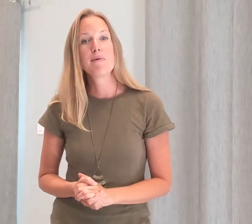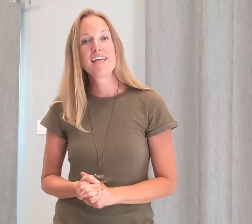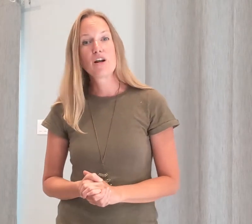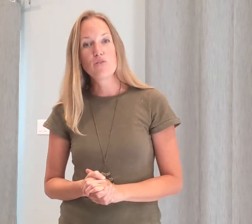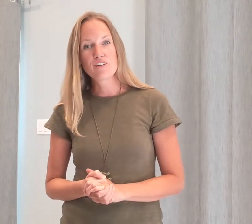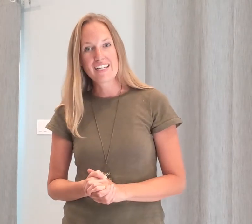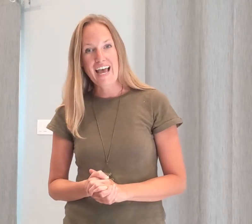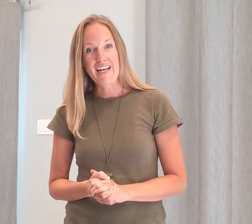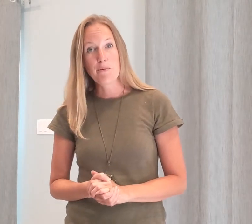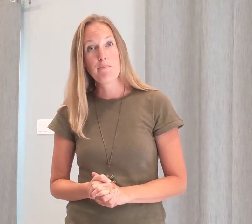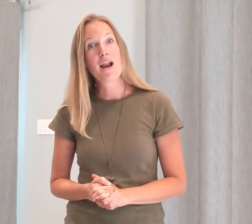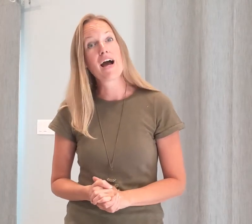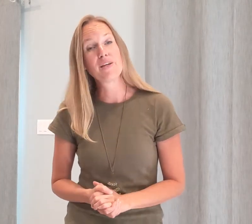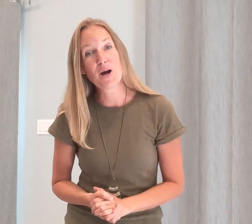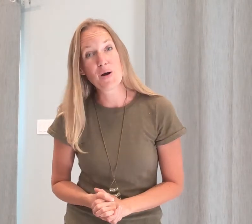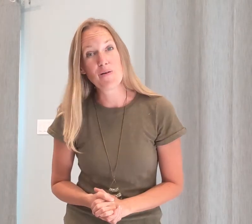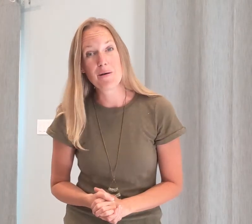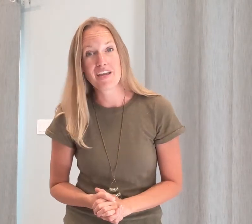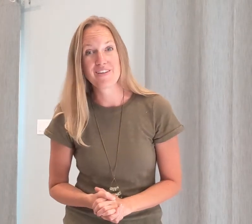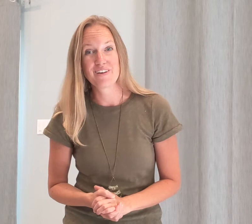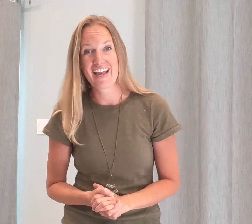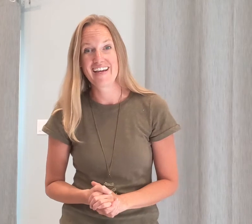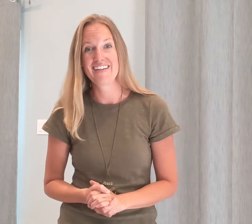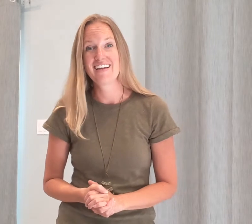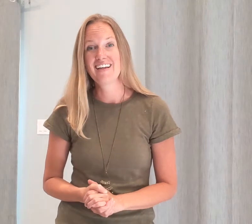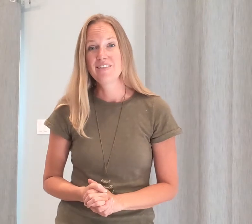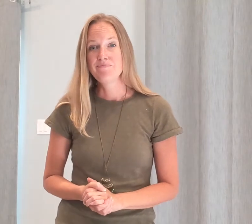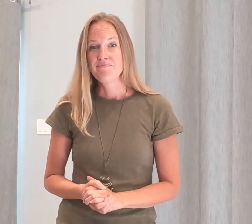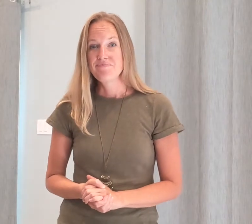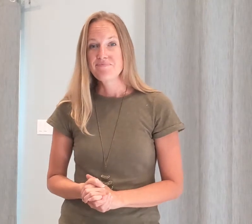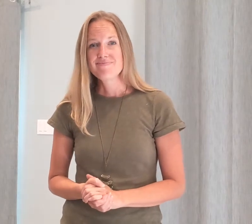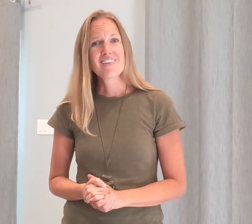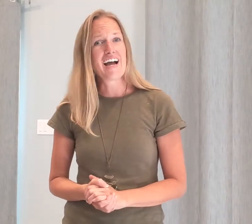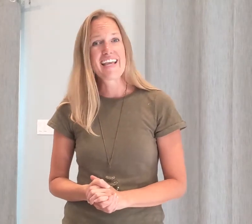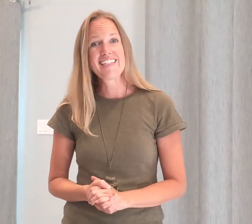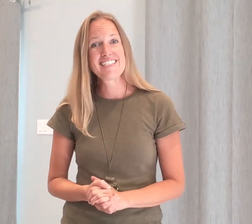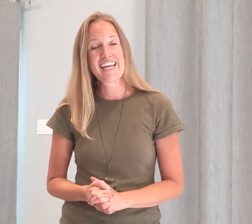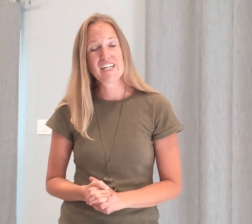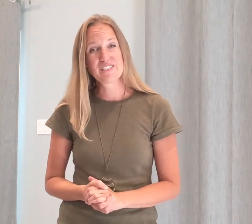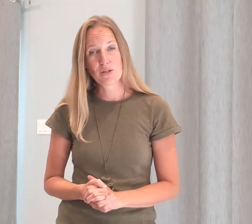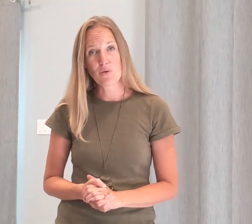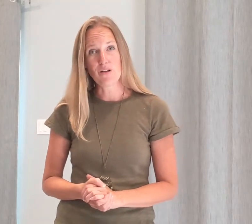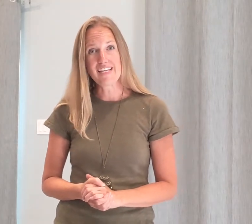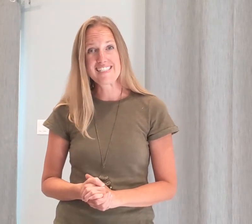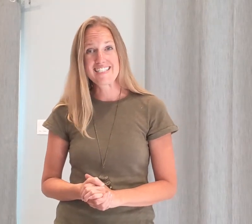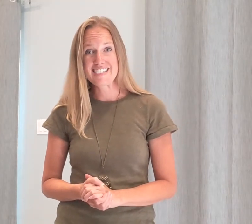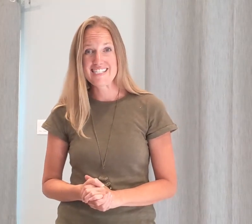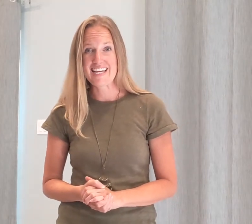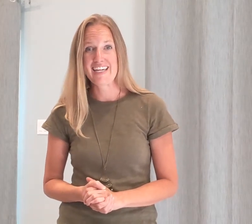it over again, but I know a man who can. I can't take a soul that's sin sick